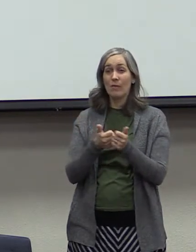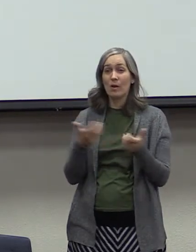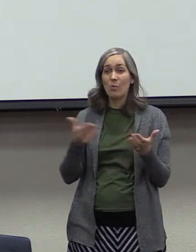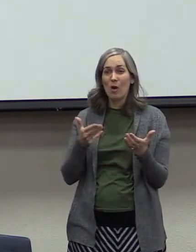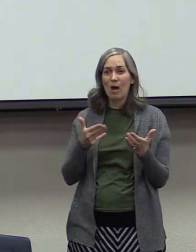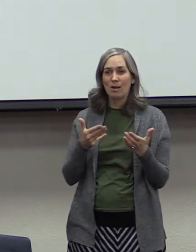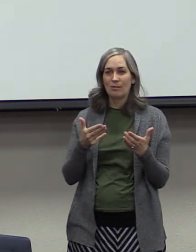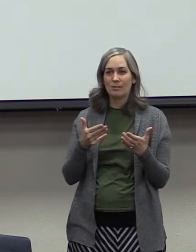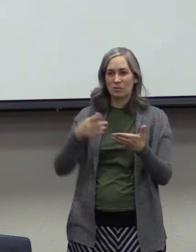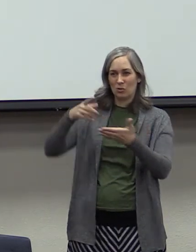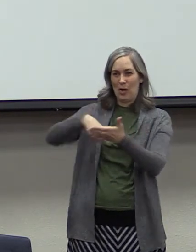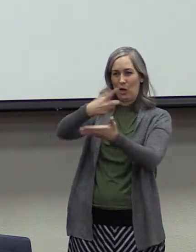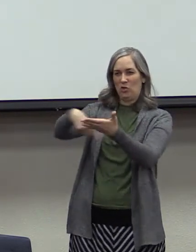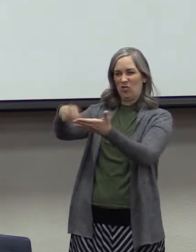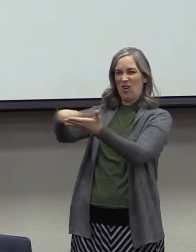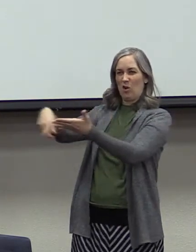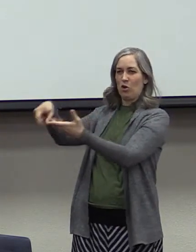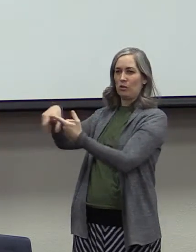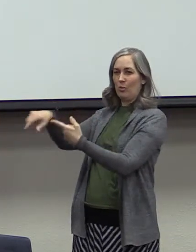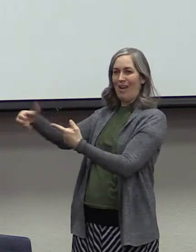others, because